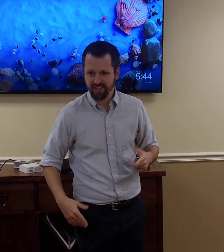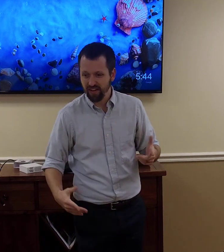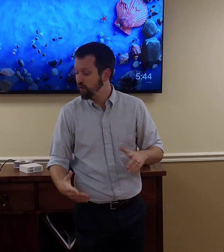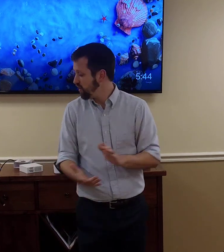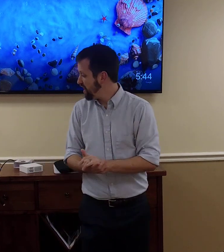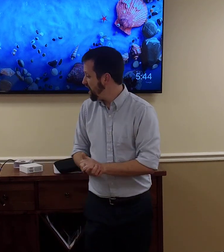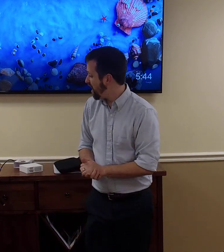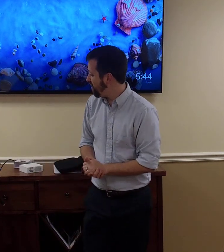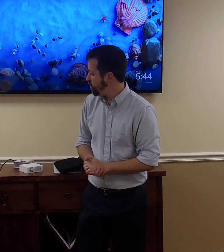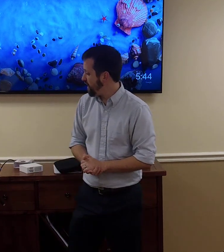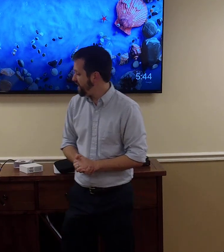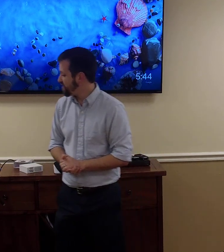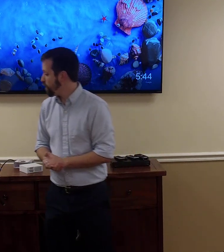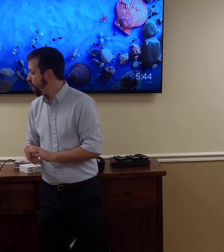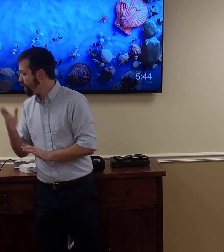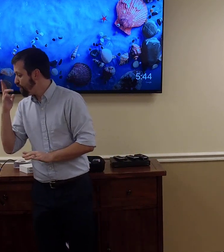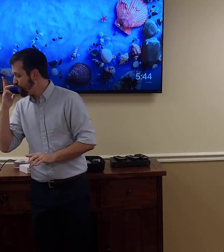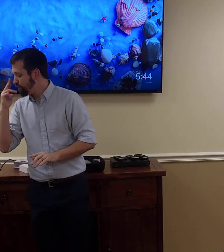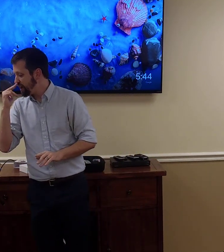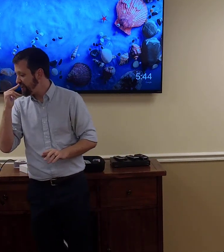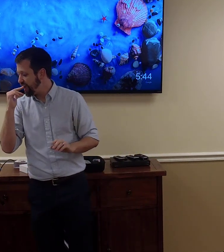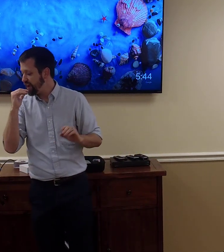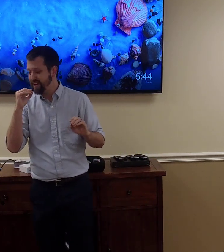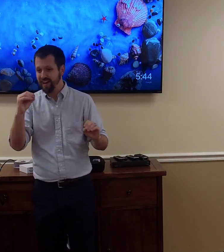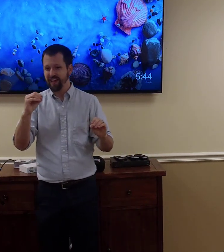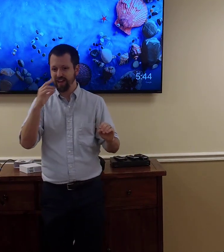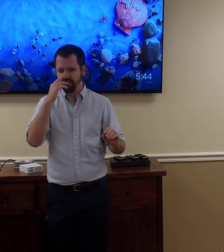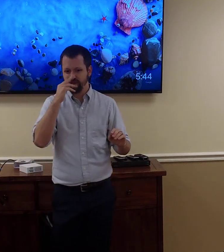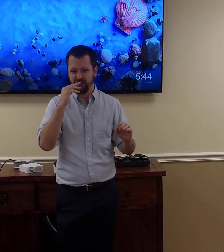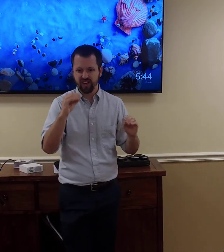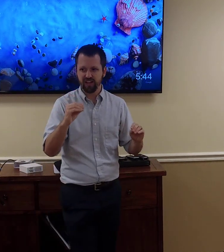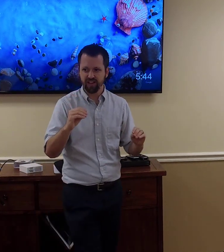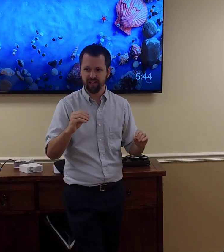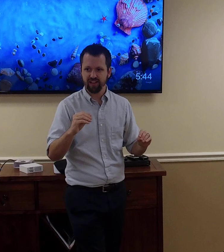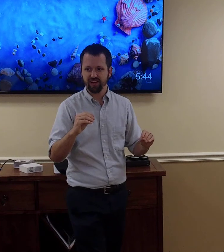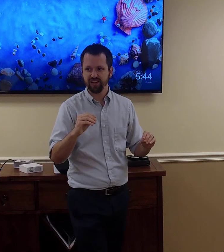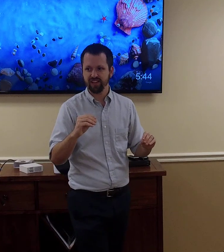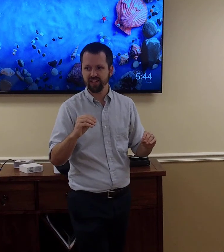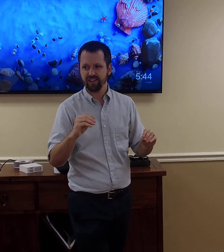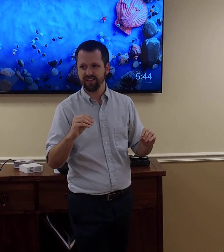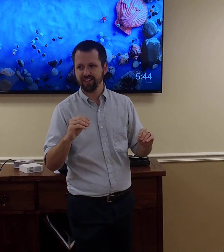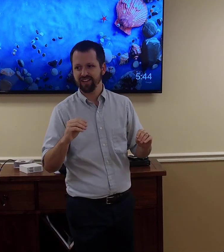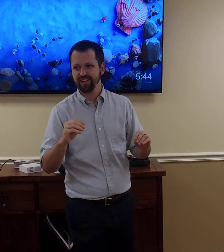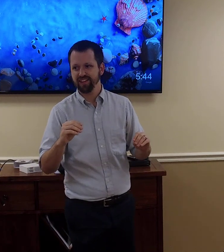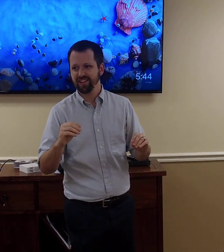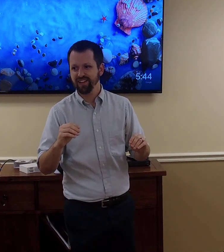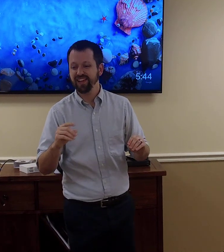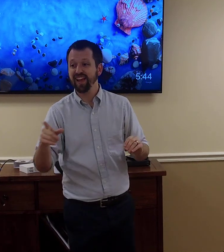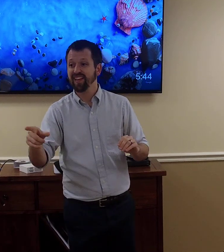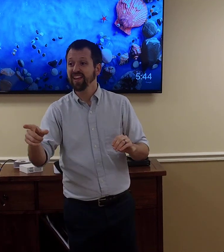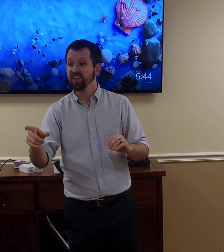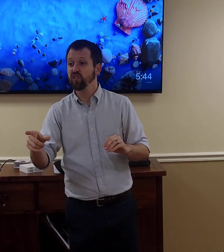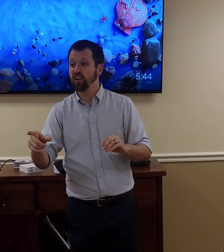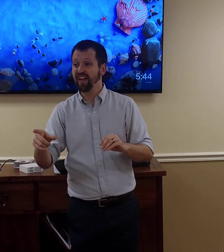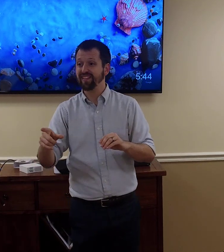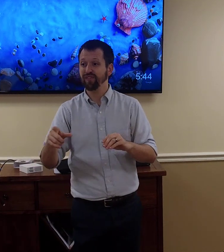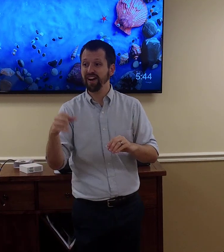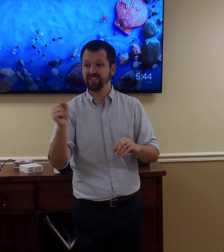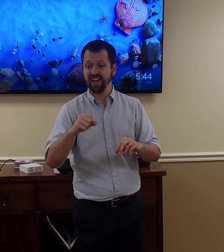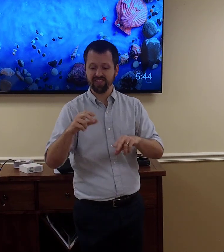So, all right. So, funny none. Kind of like the classifiers you're bringing into that one. Yes, those are classifiers. Yes, so